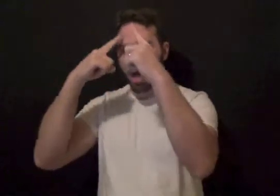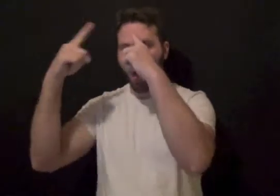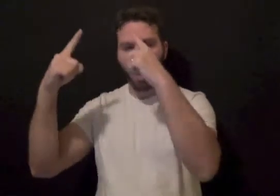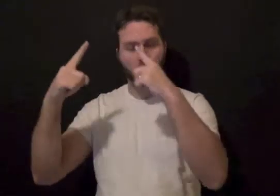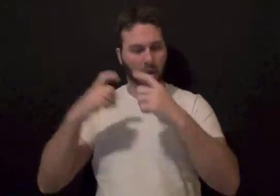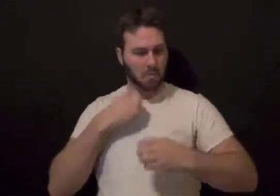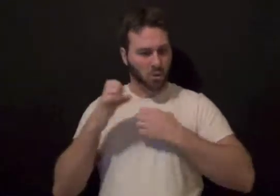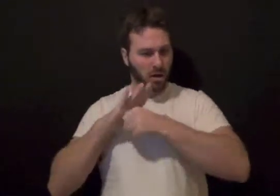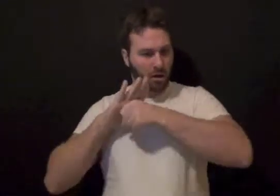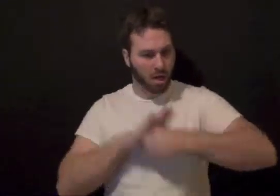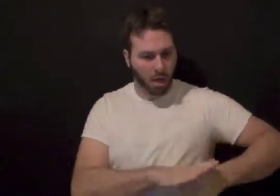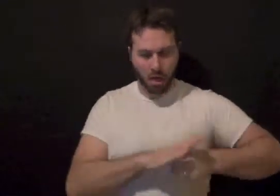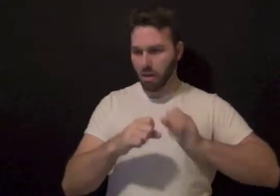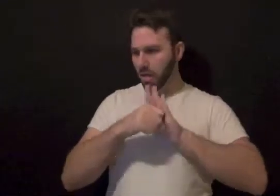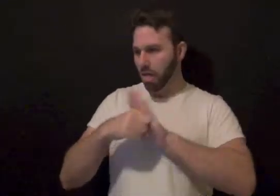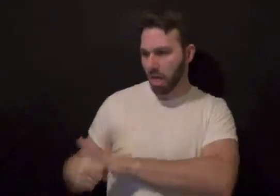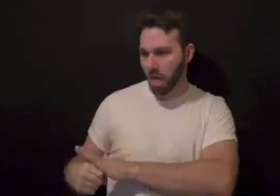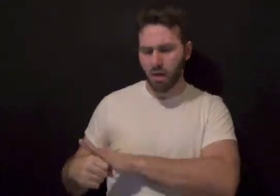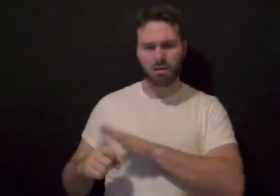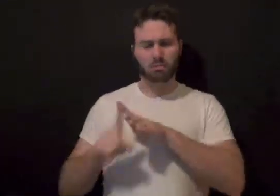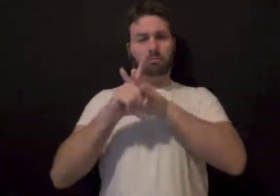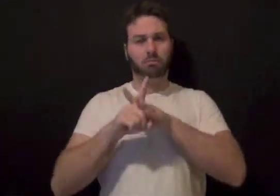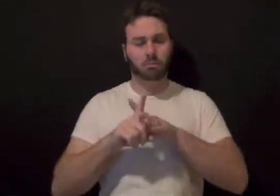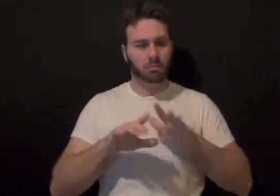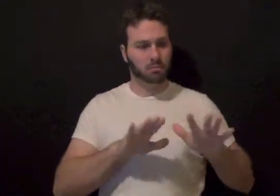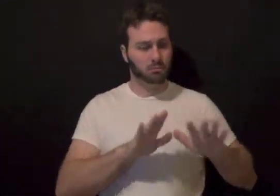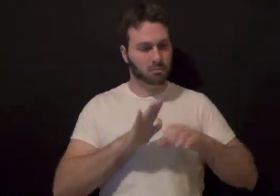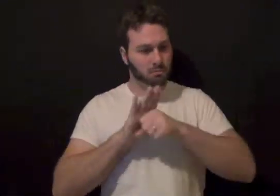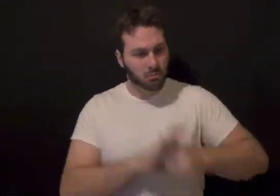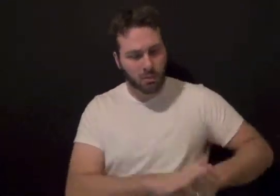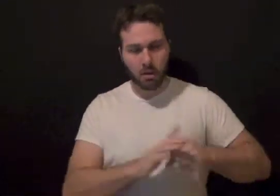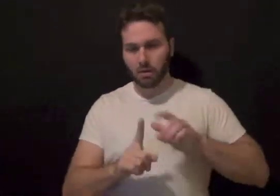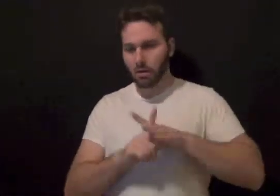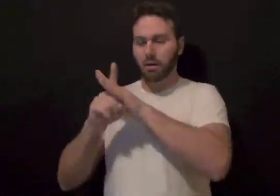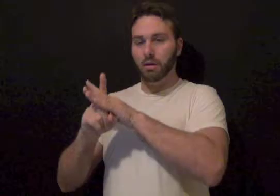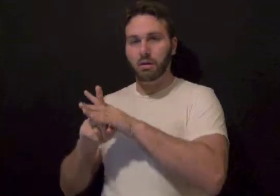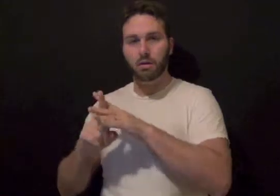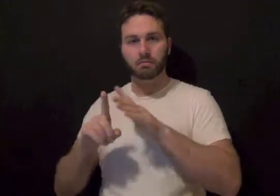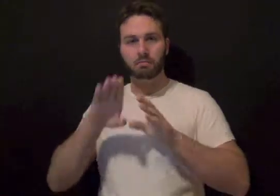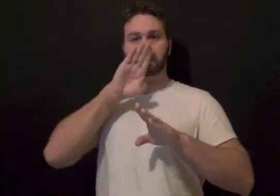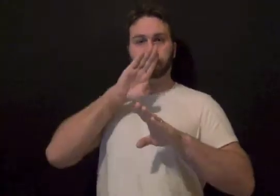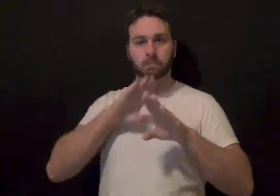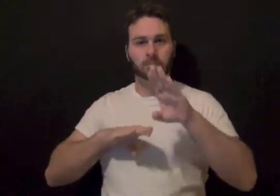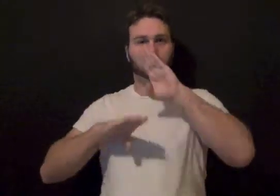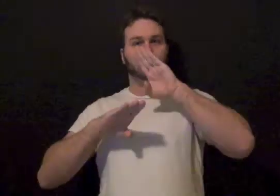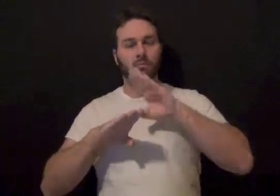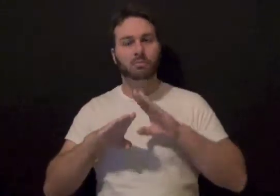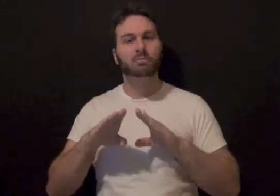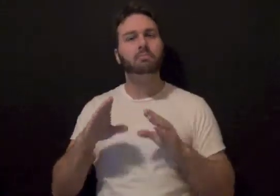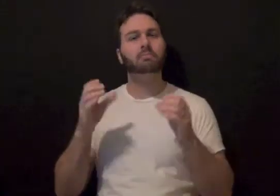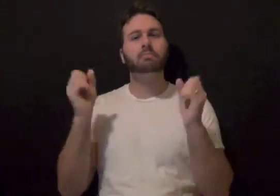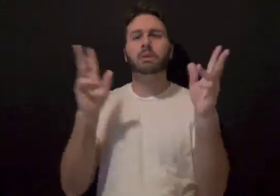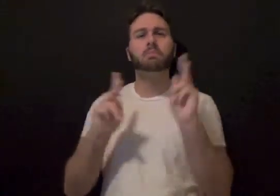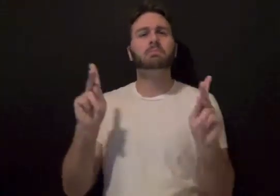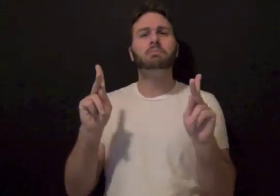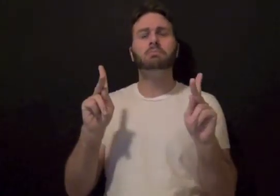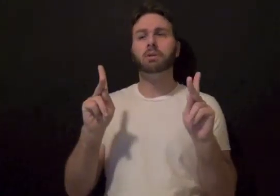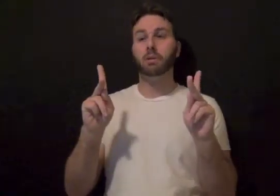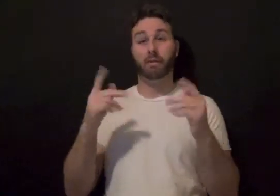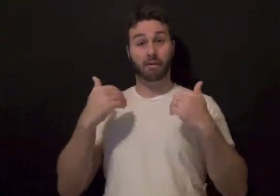would just sort of pop back up again. It was a really very stressful time. I guess we all deal with stress in different ways. Some